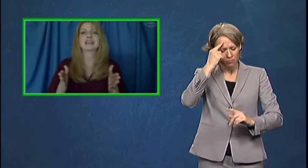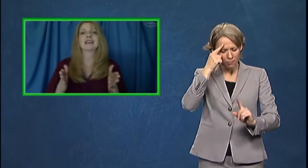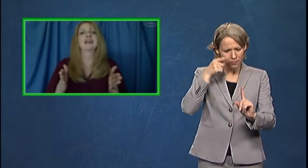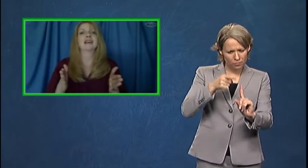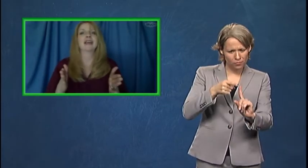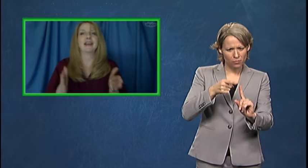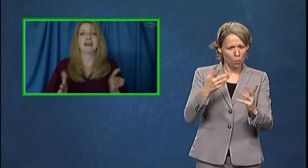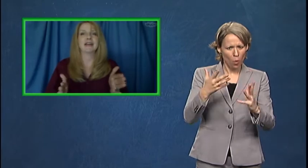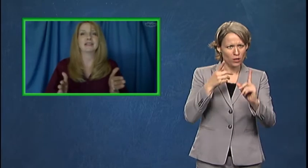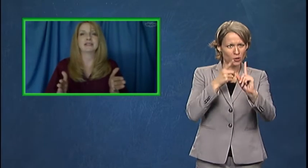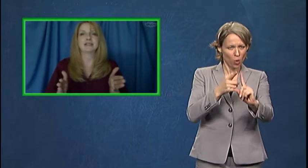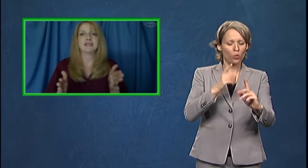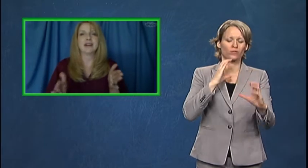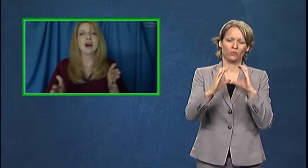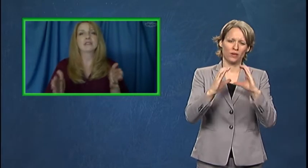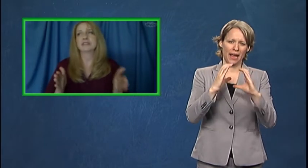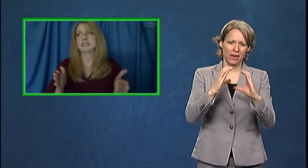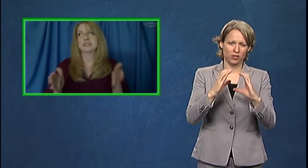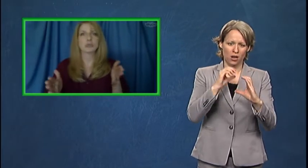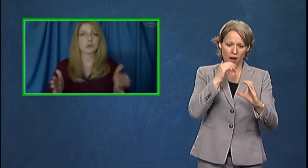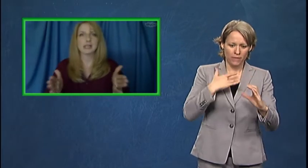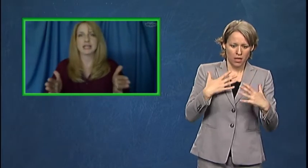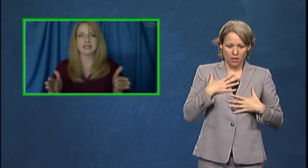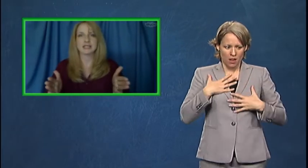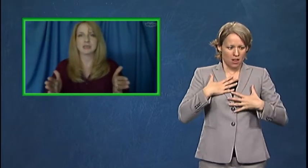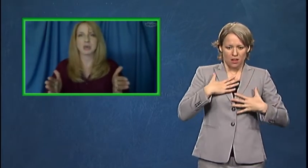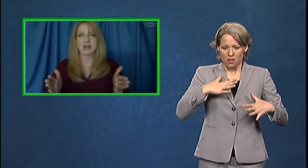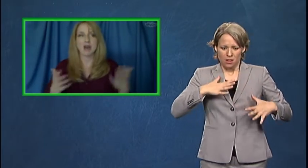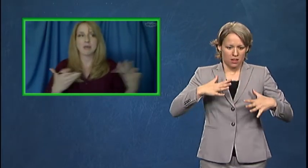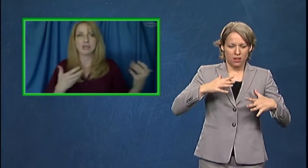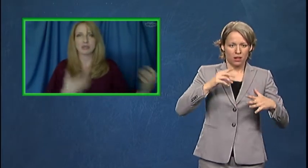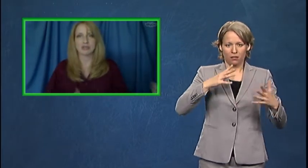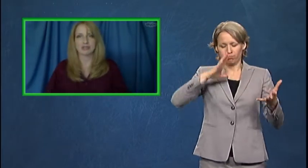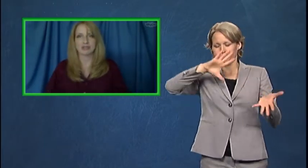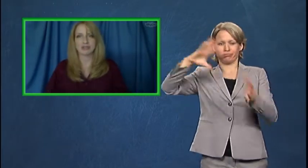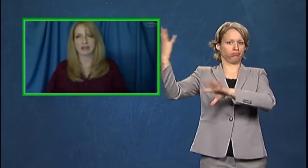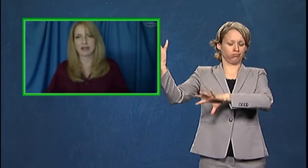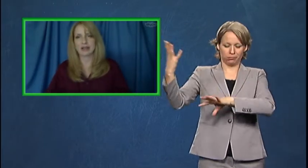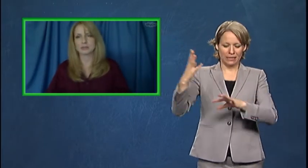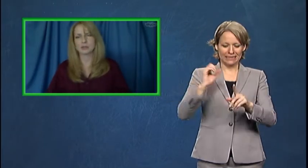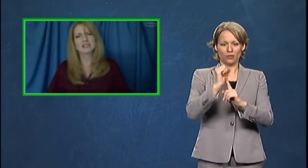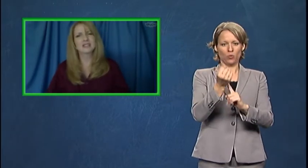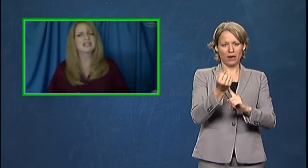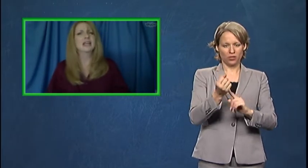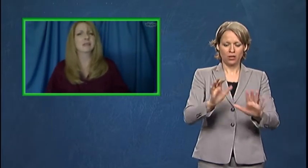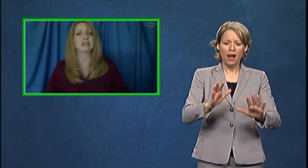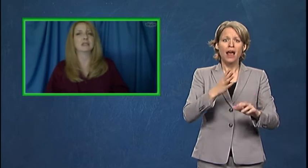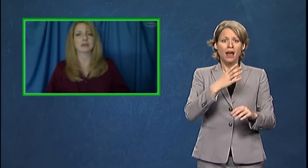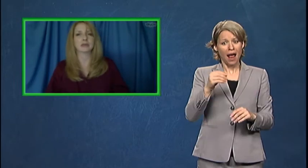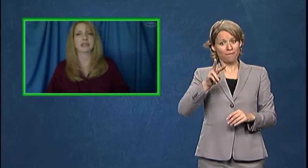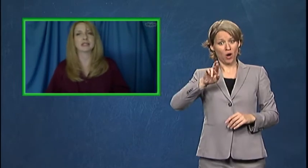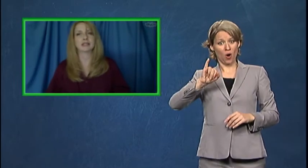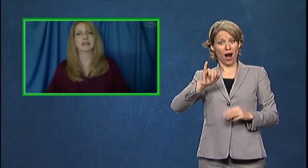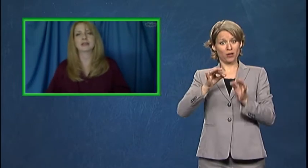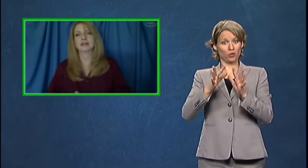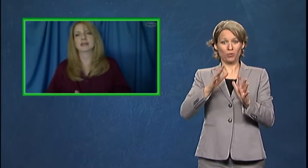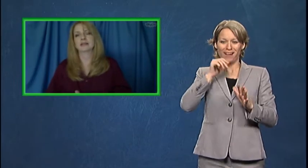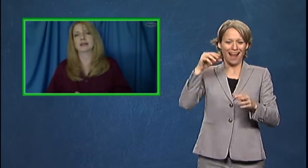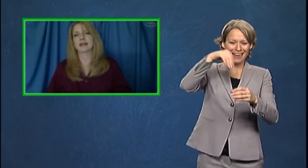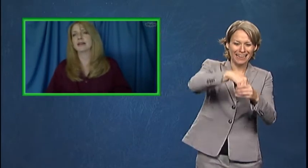contact, and not feel disoriented by not being present in the classroom, because it can be